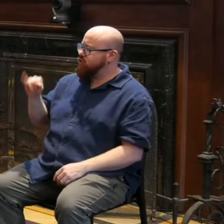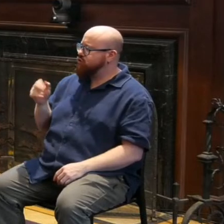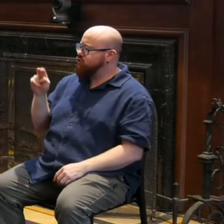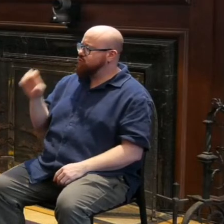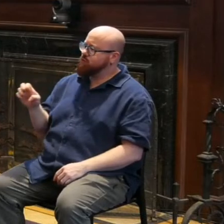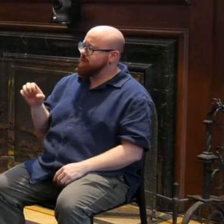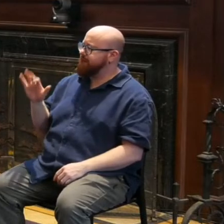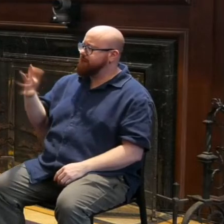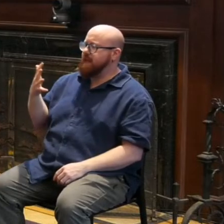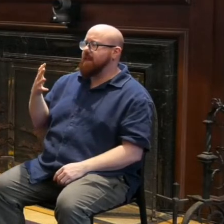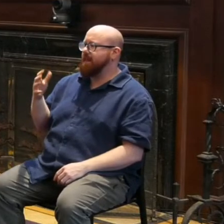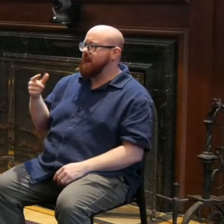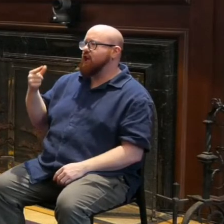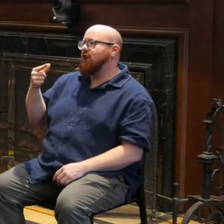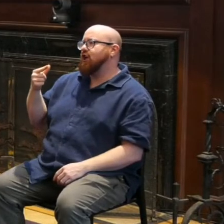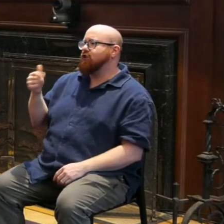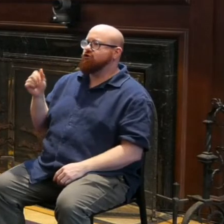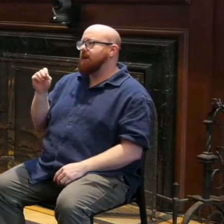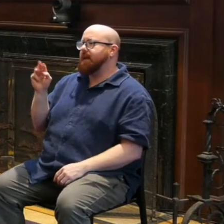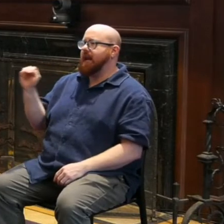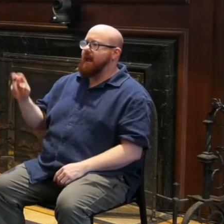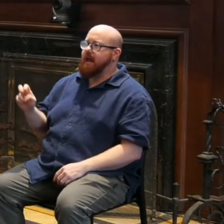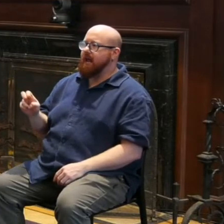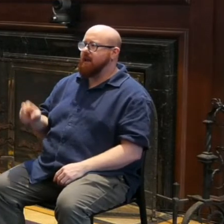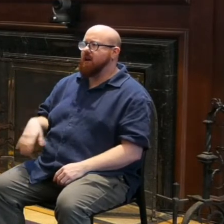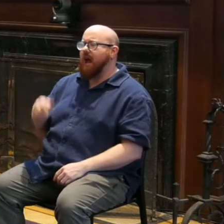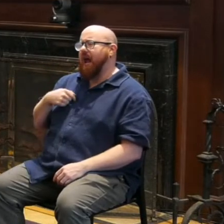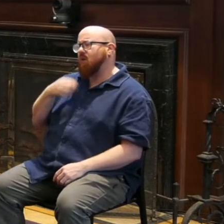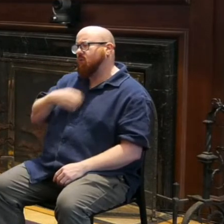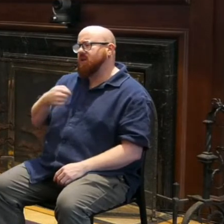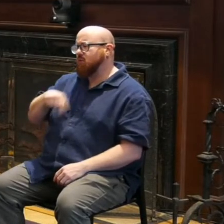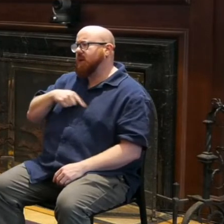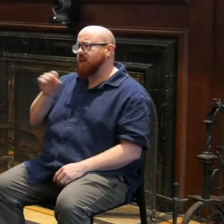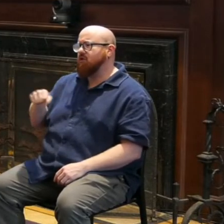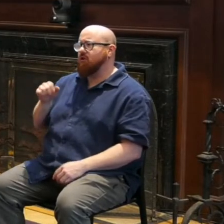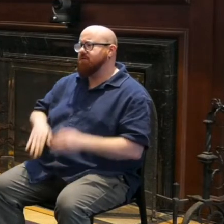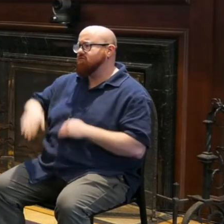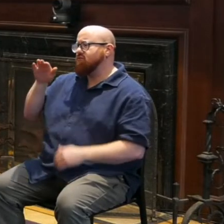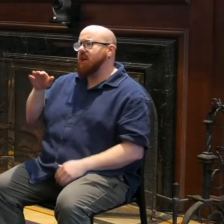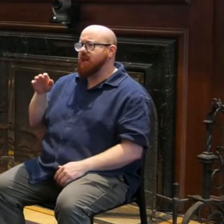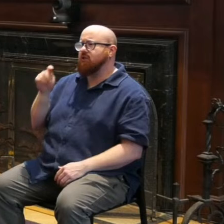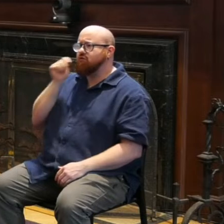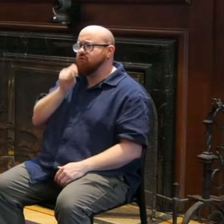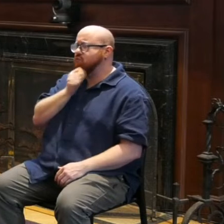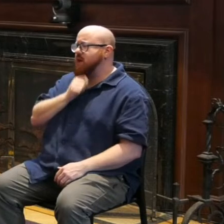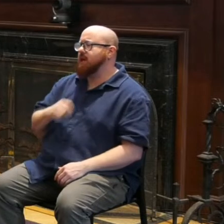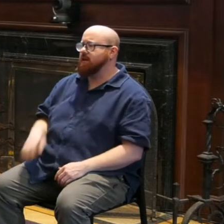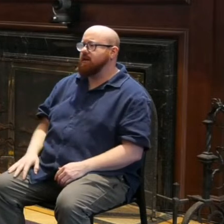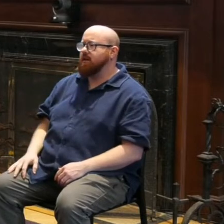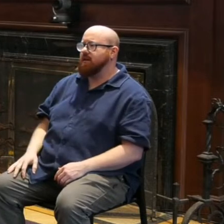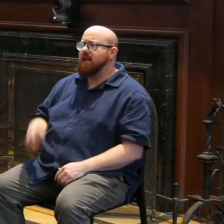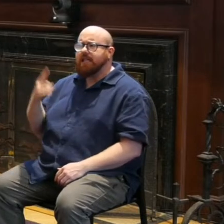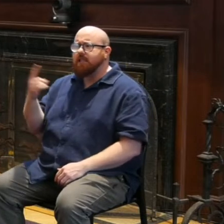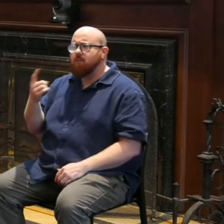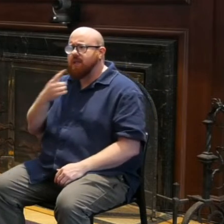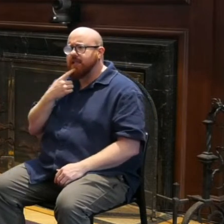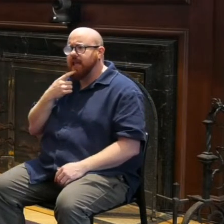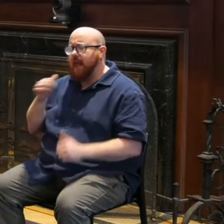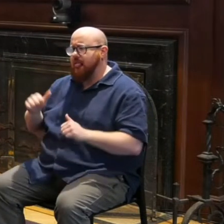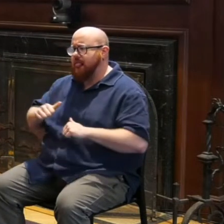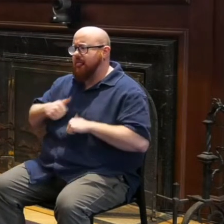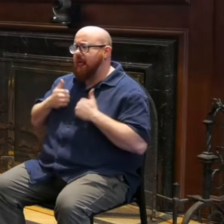twin toasts. Not gonna cry. Did someone say a life nests in small